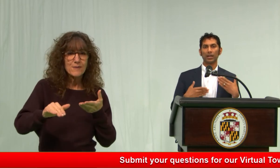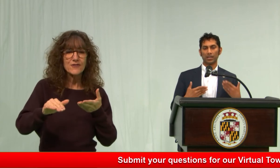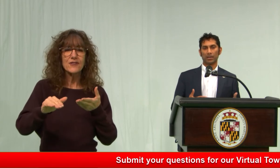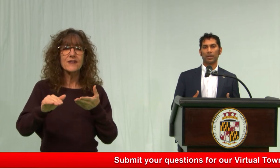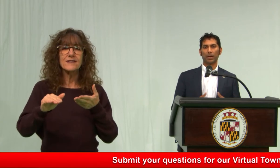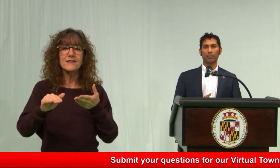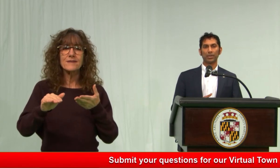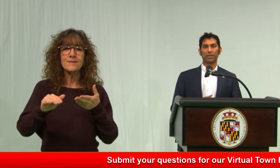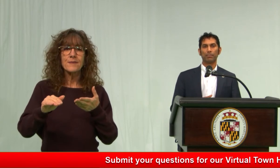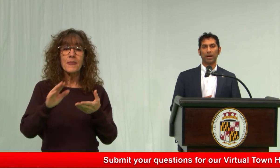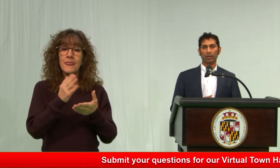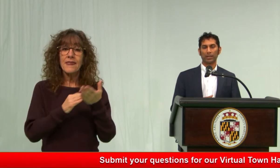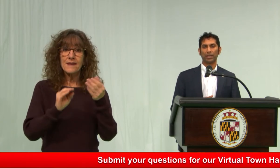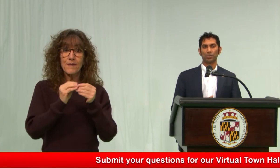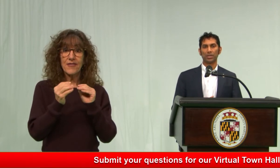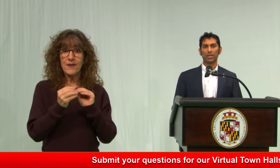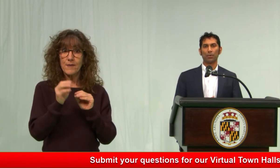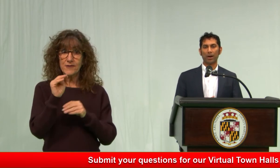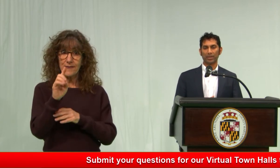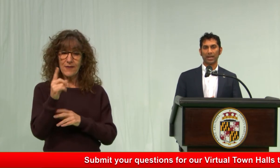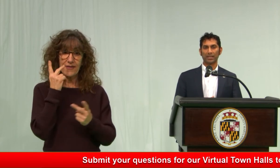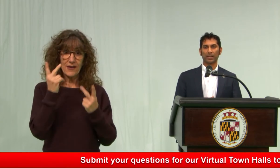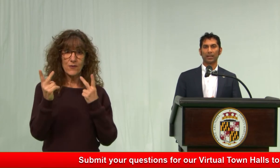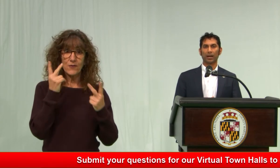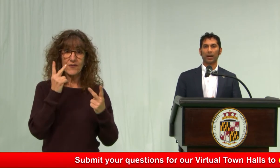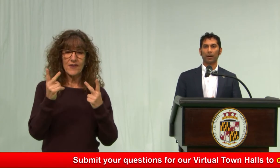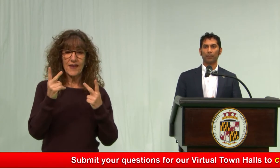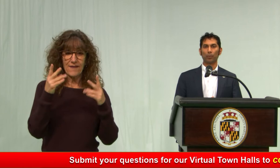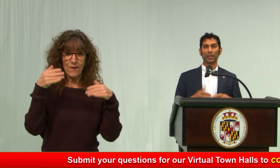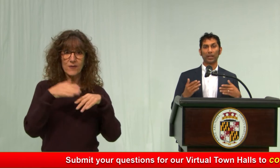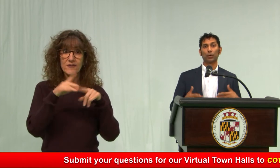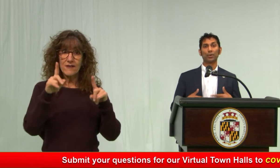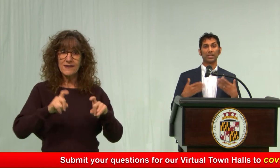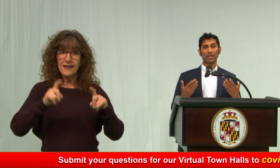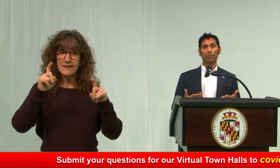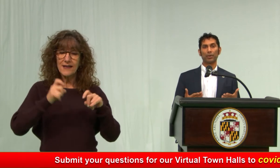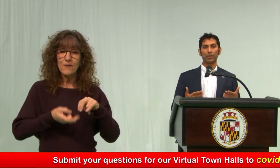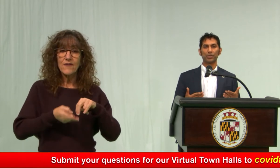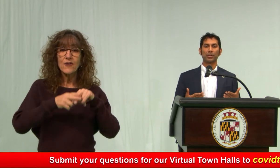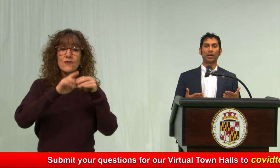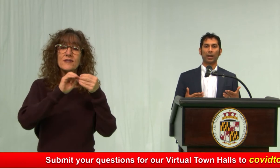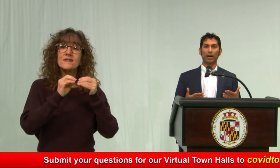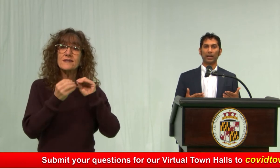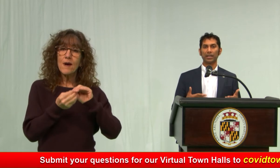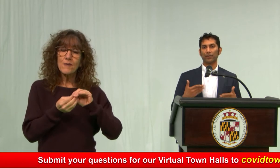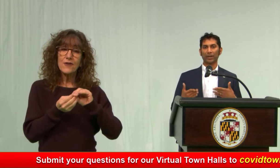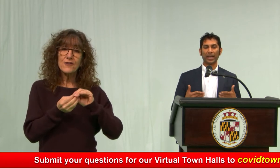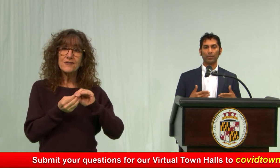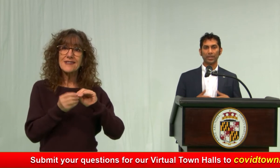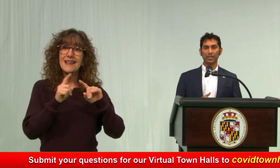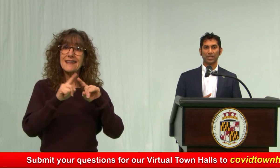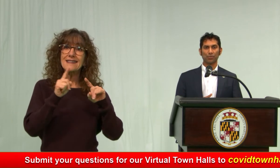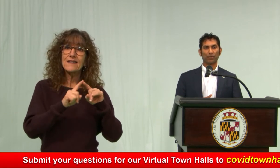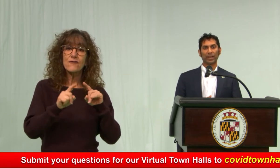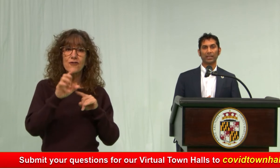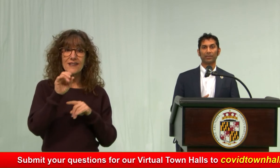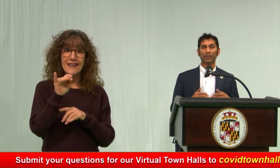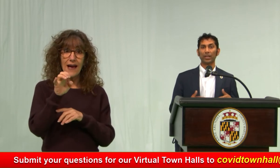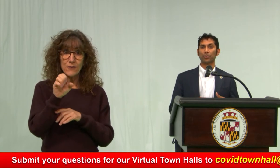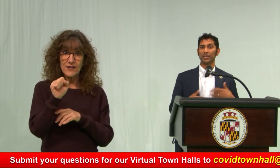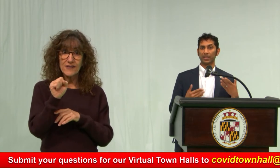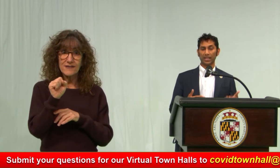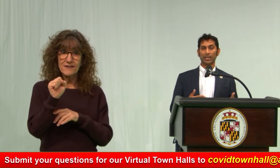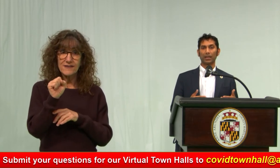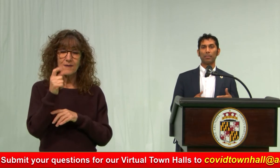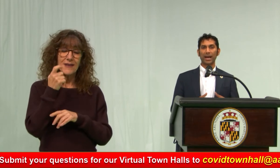speak. Some of the numbers in Maryland that you see around testing with increased numbers in different counties is reflective